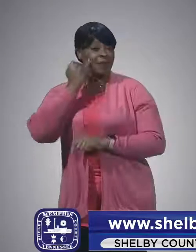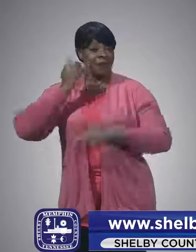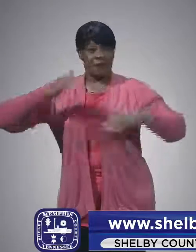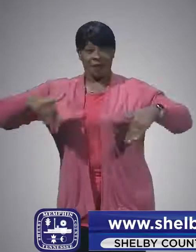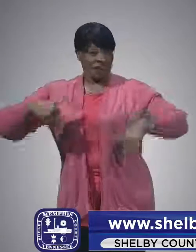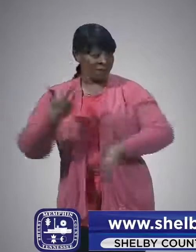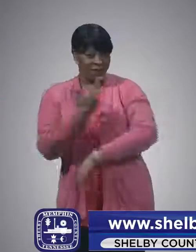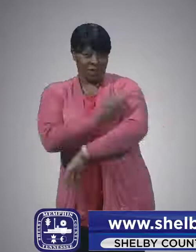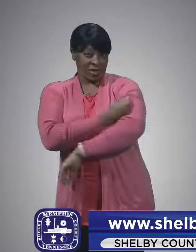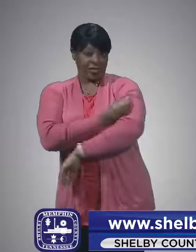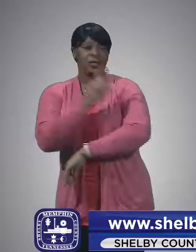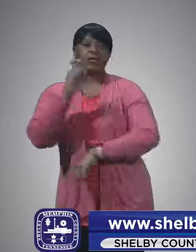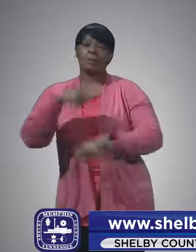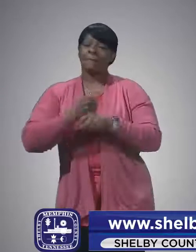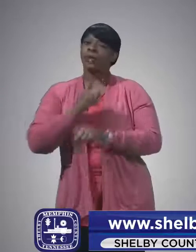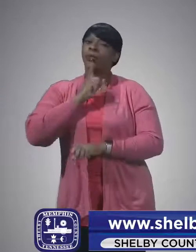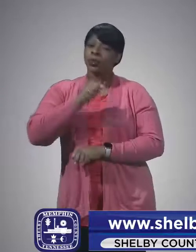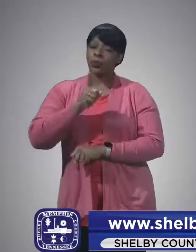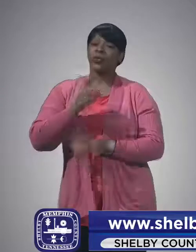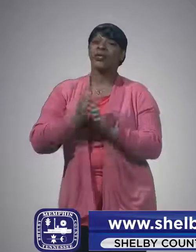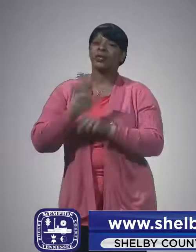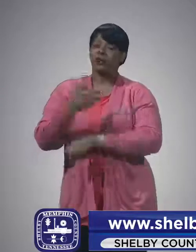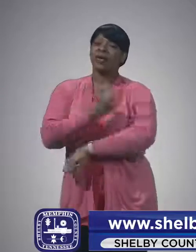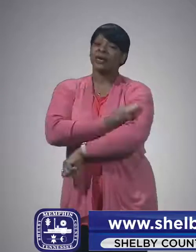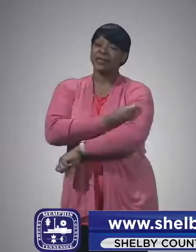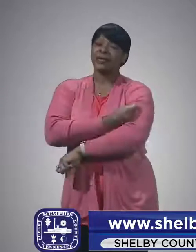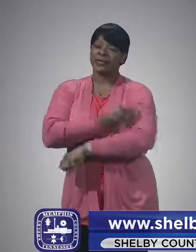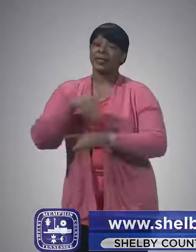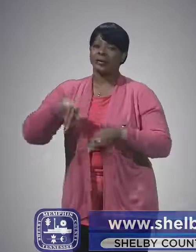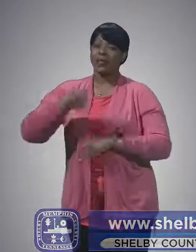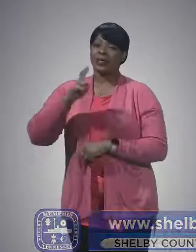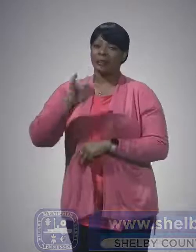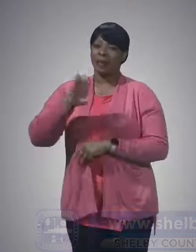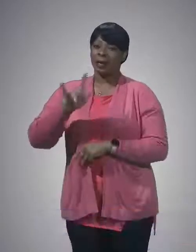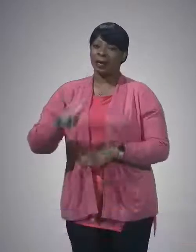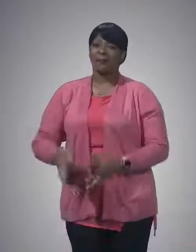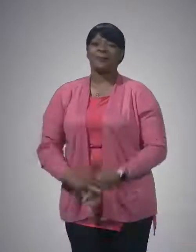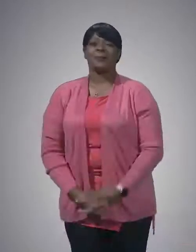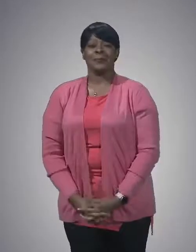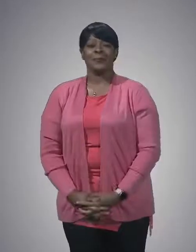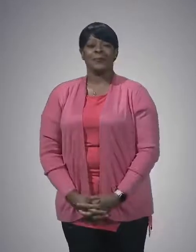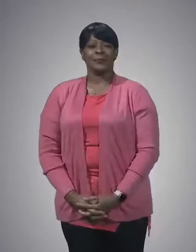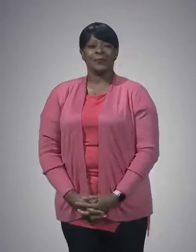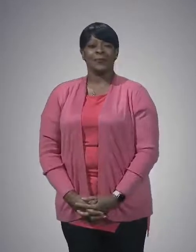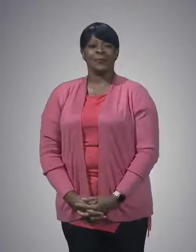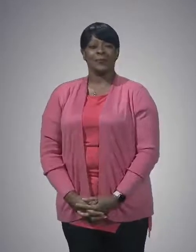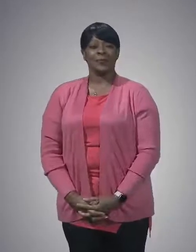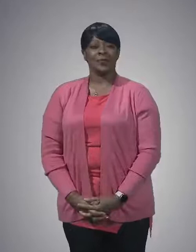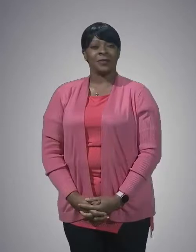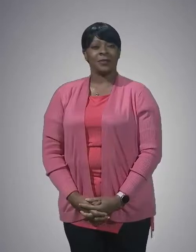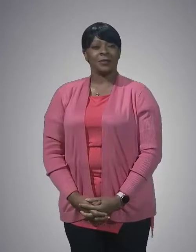not been vaccinated, we need to make sure we are getting vaccinated in Shelby County.